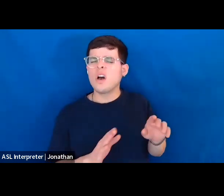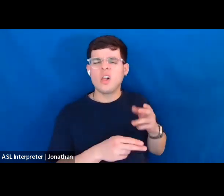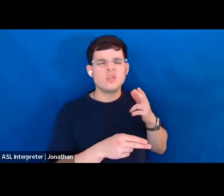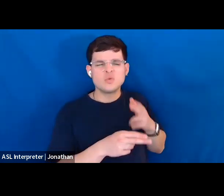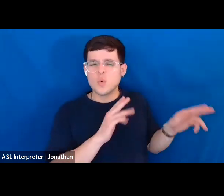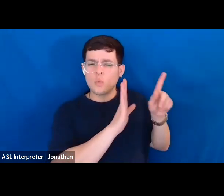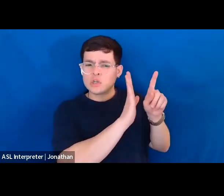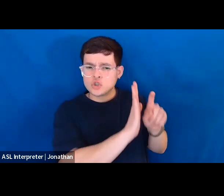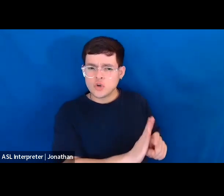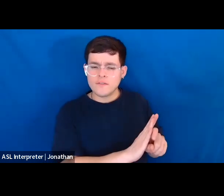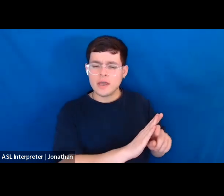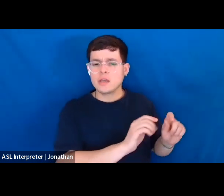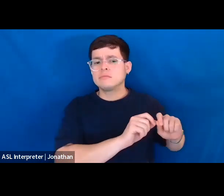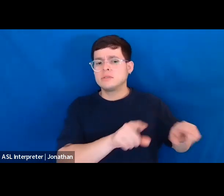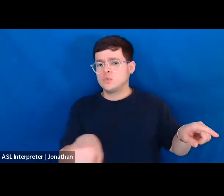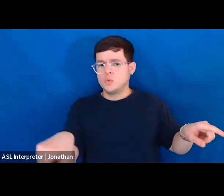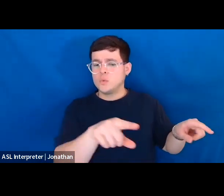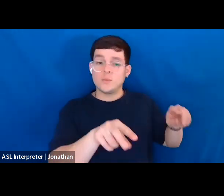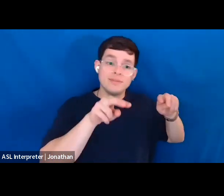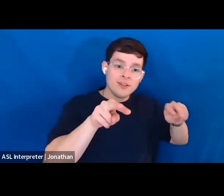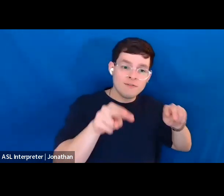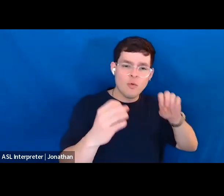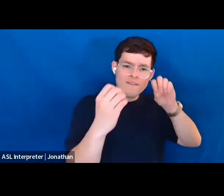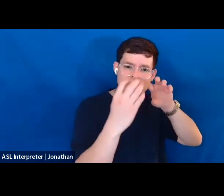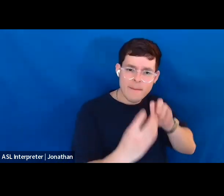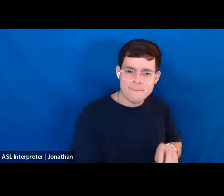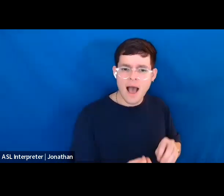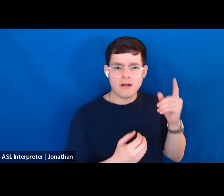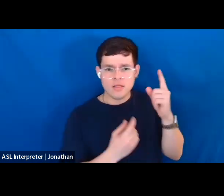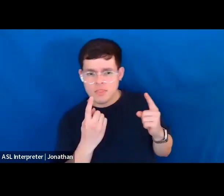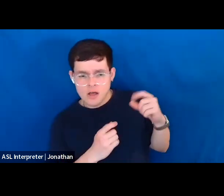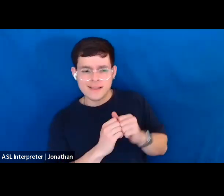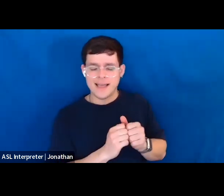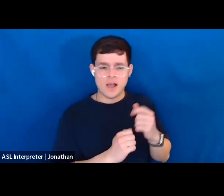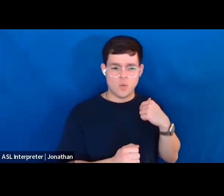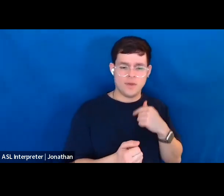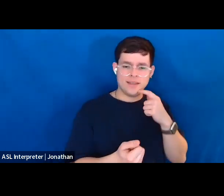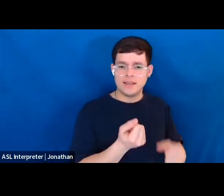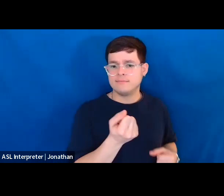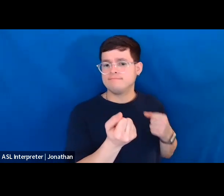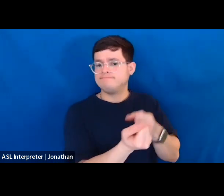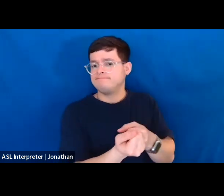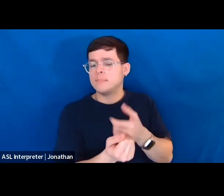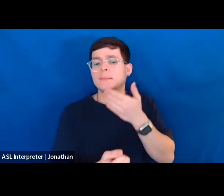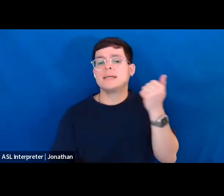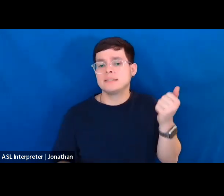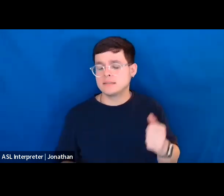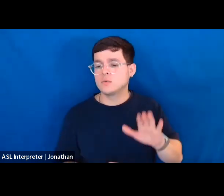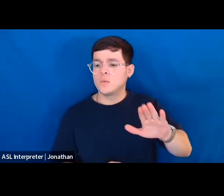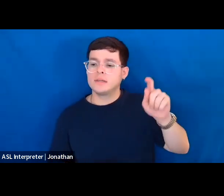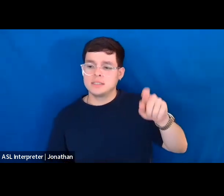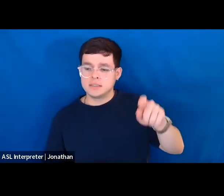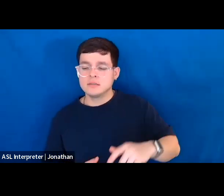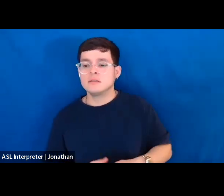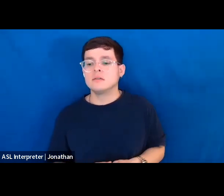your feedback and thoughts about how our work can best serve your needs. And again,